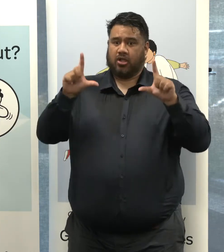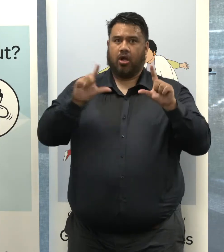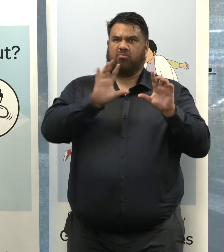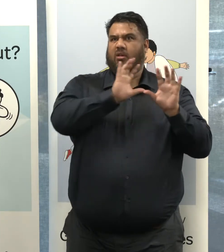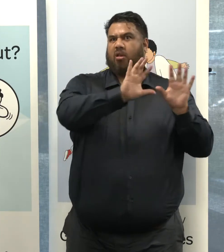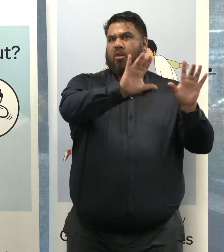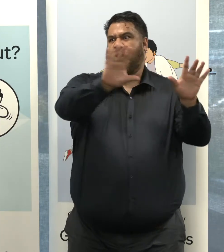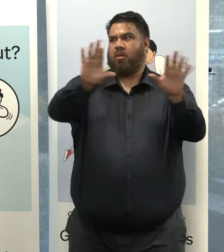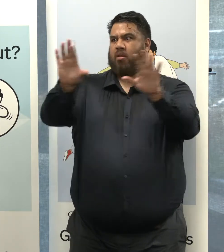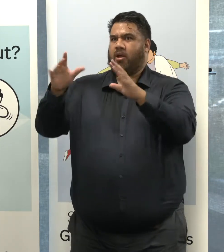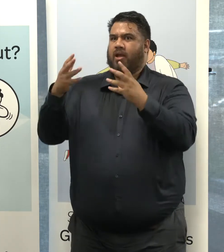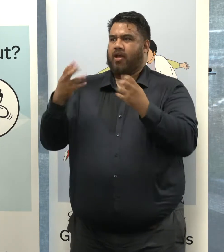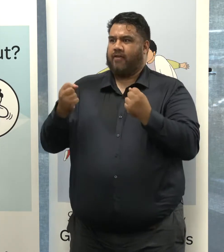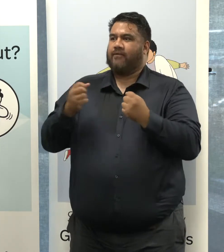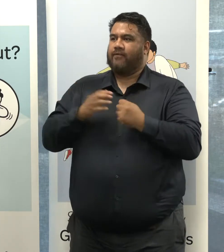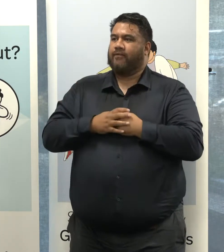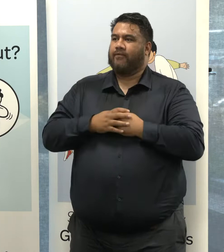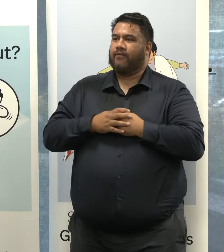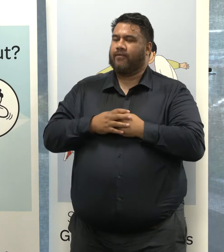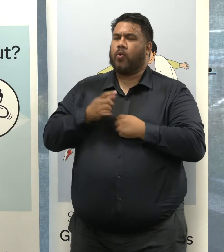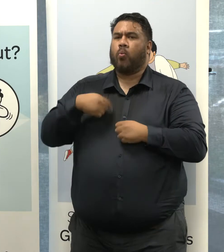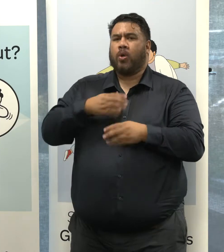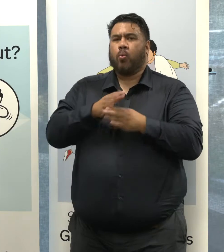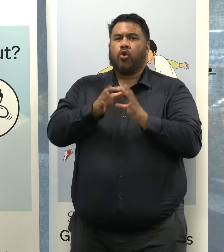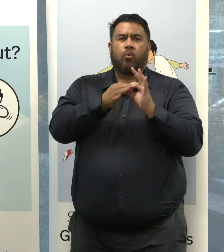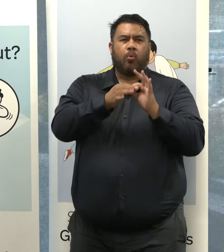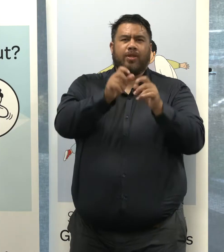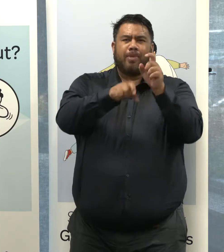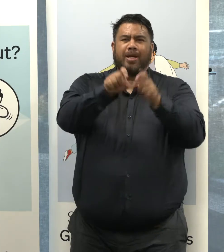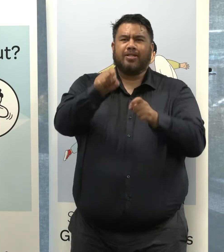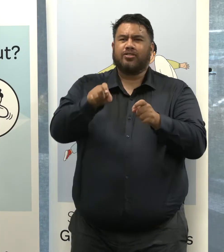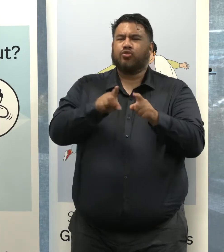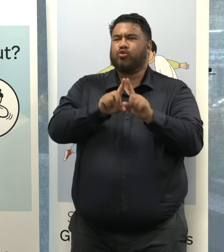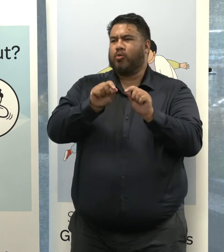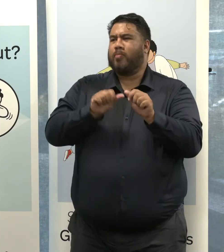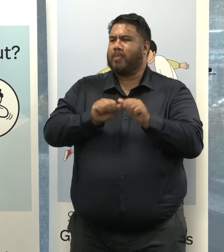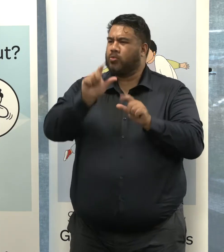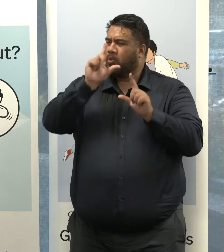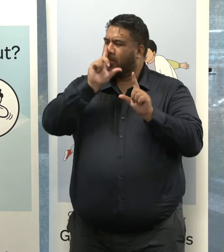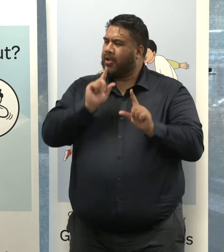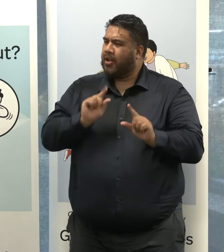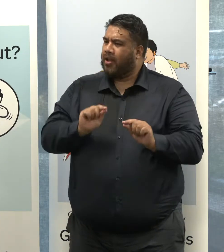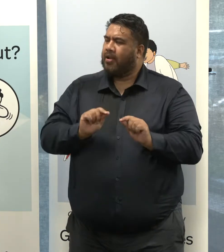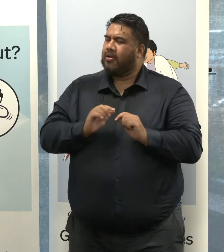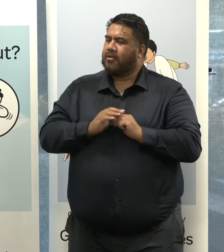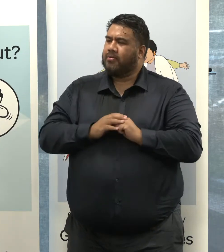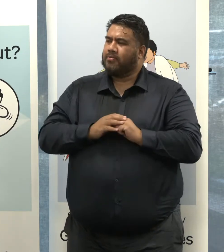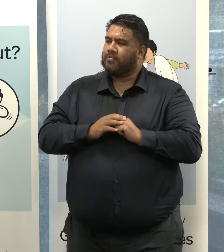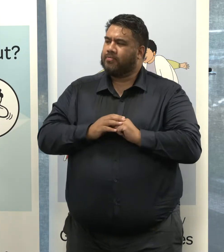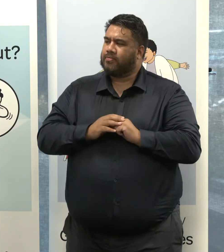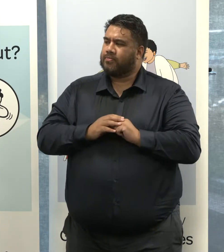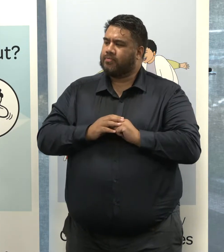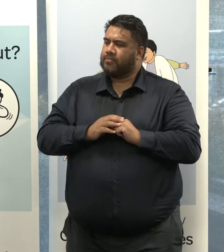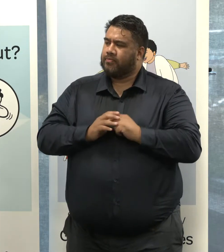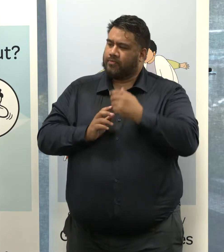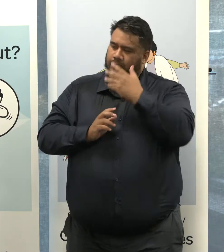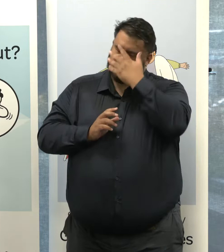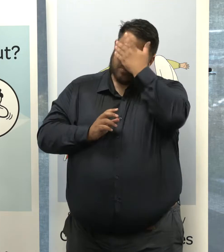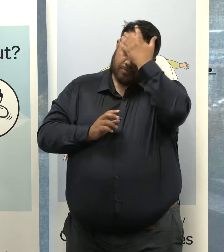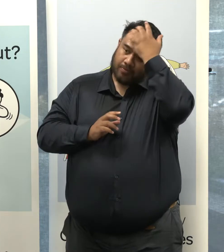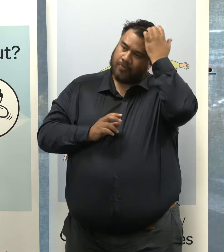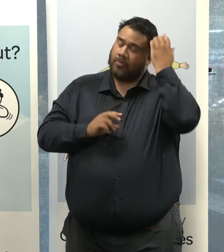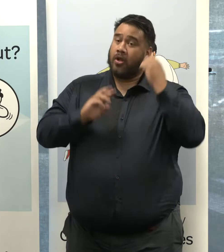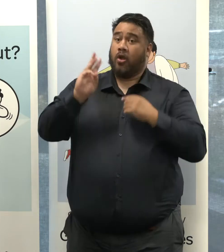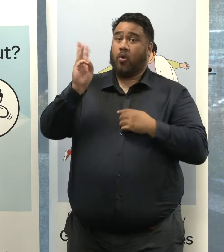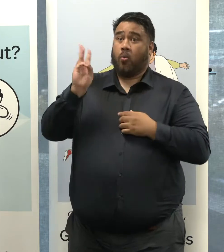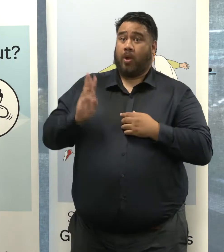with our patients to make sure that we're doing the best that we can to serve them. We do have the option of having a lot of really good car parks, and Wellington weather